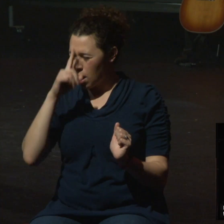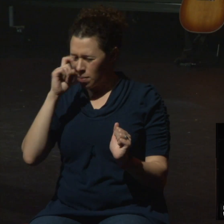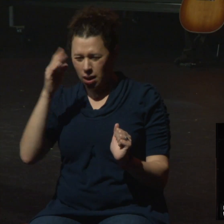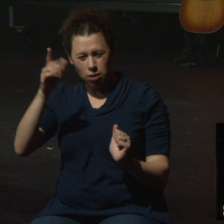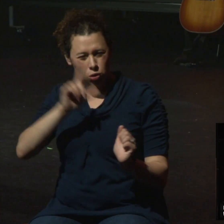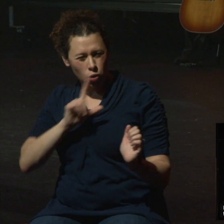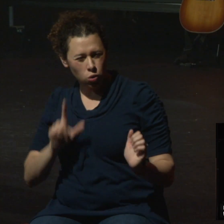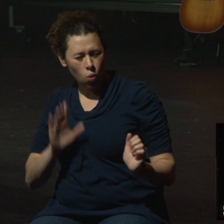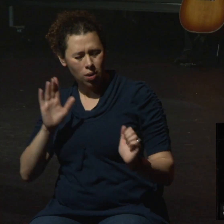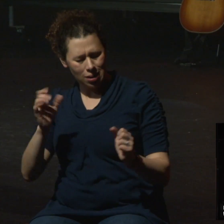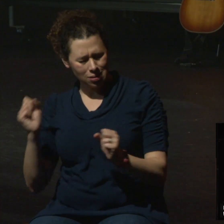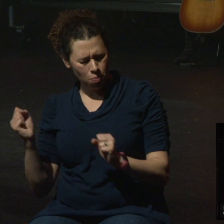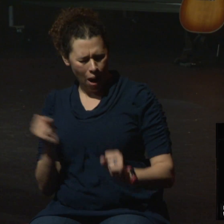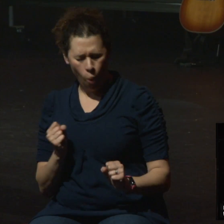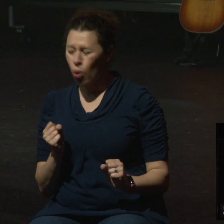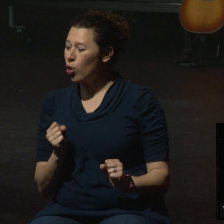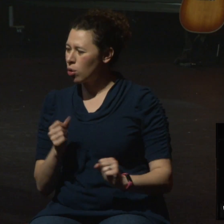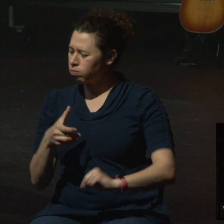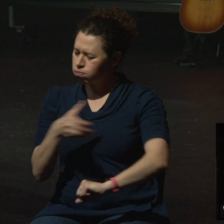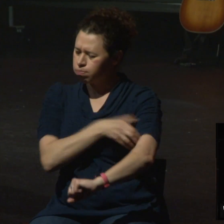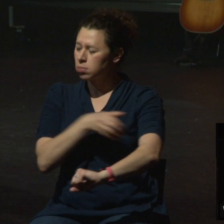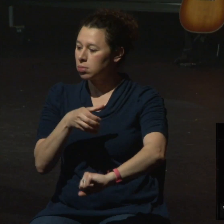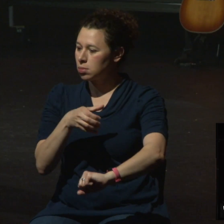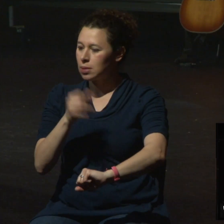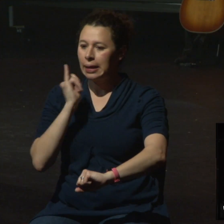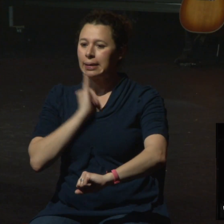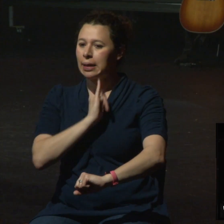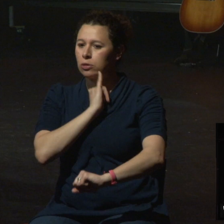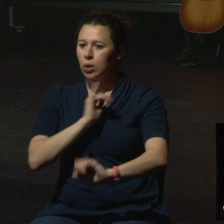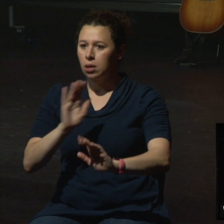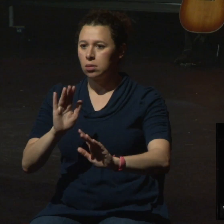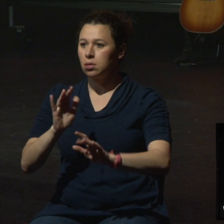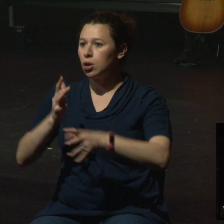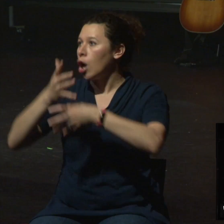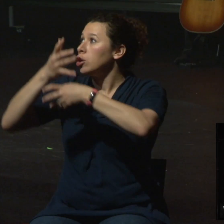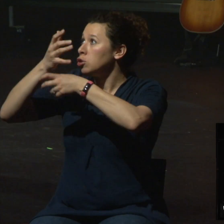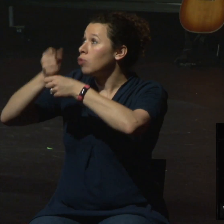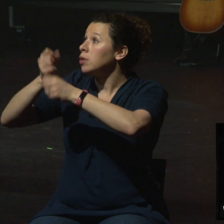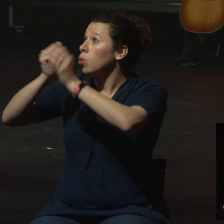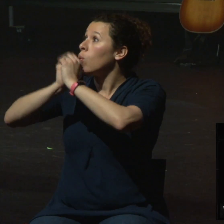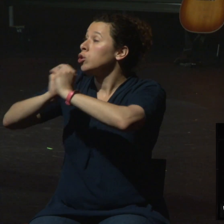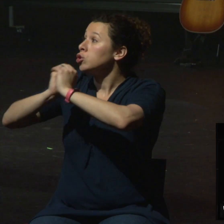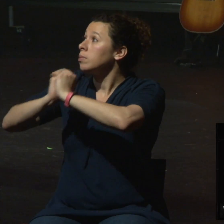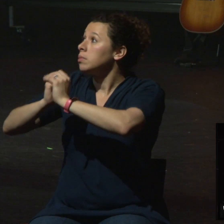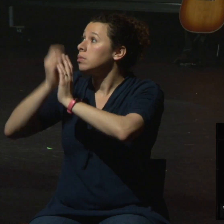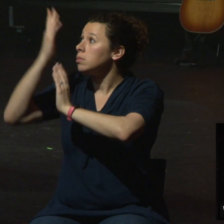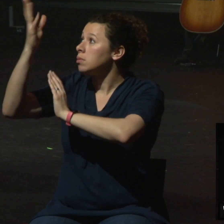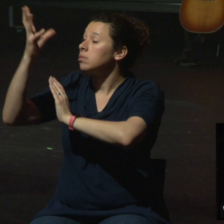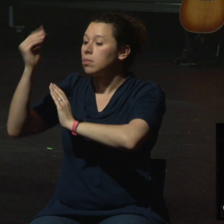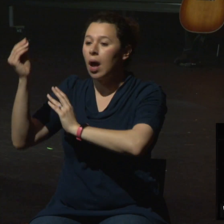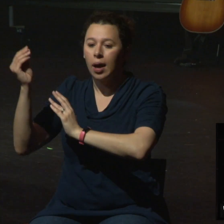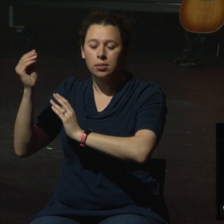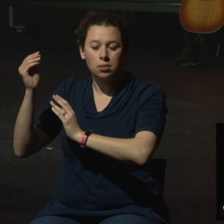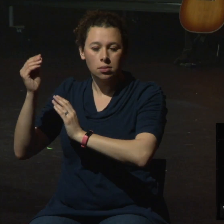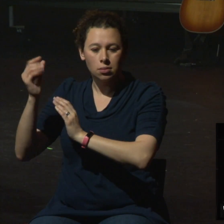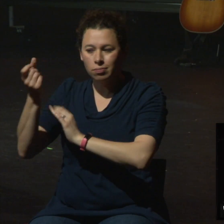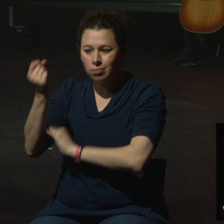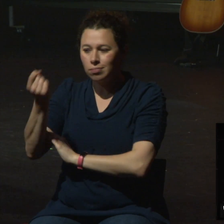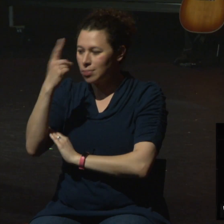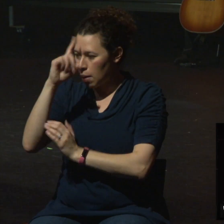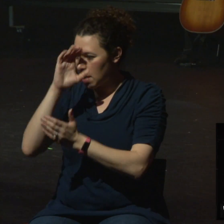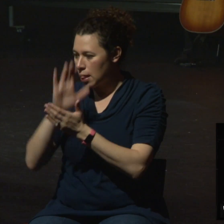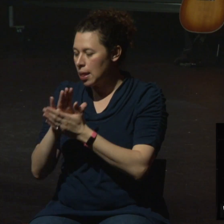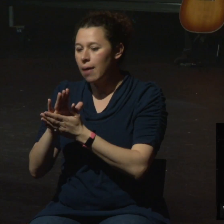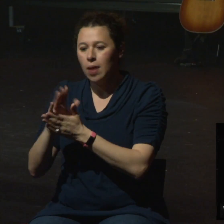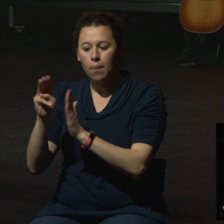the Egyptians, the Israelites worshiped God and trusted him and his servant Moses. Israelites finally got to this place